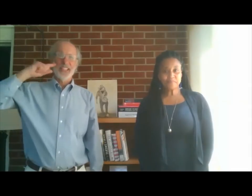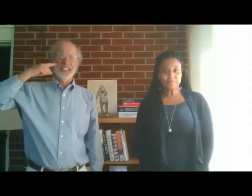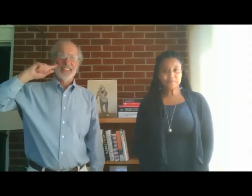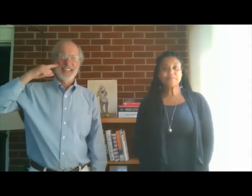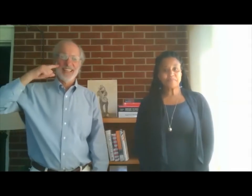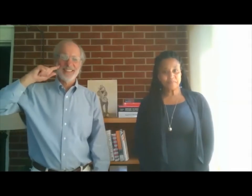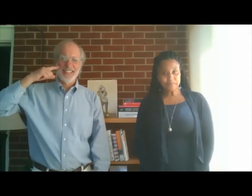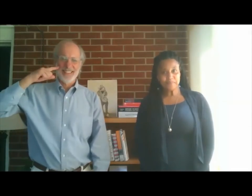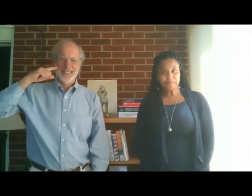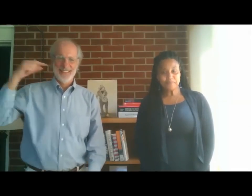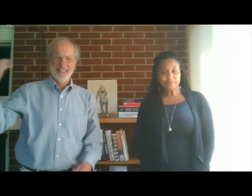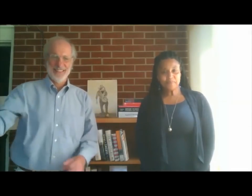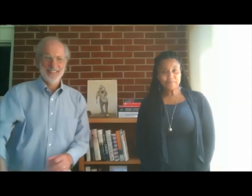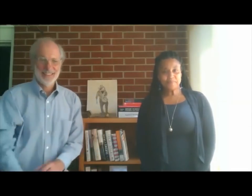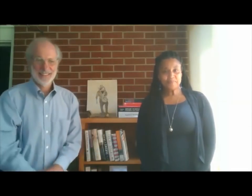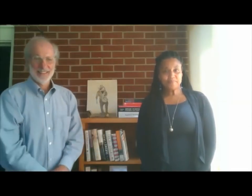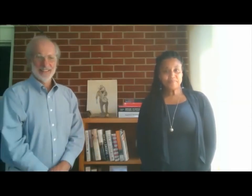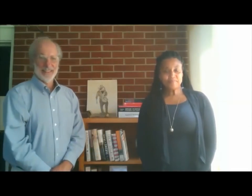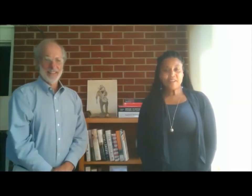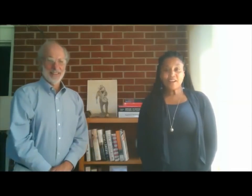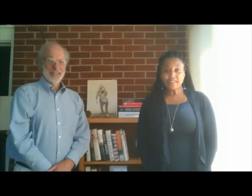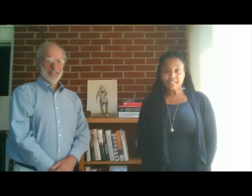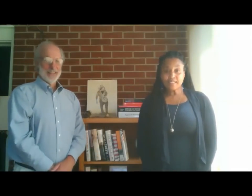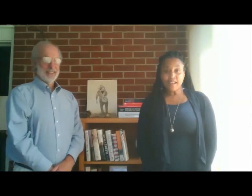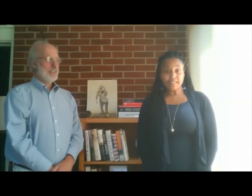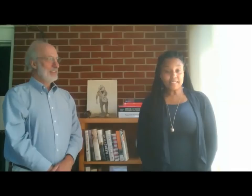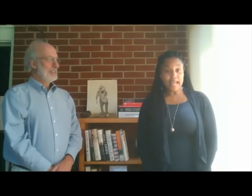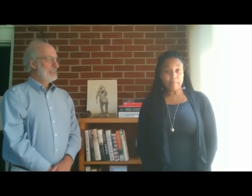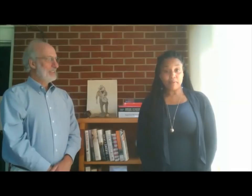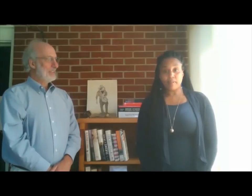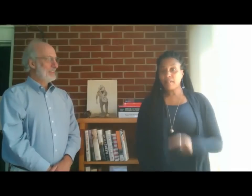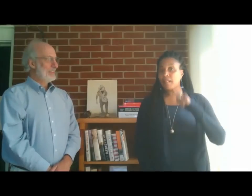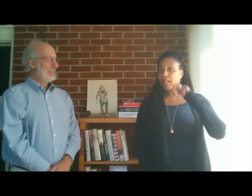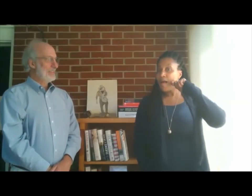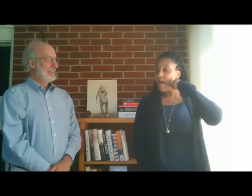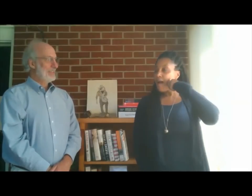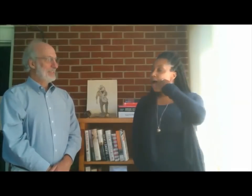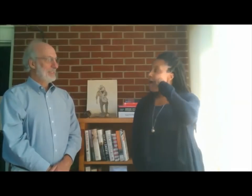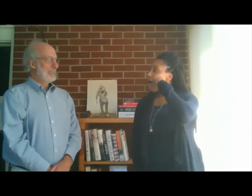That's right. Candy. Our next sign is apple.